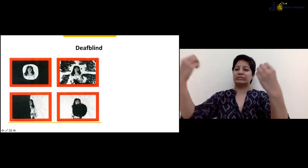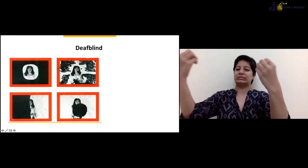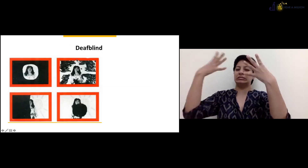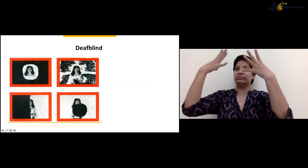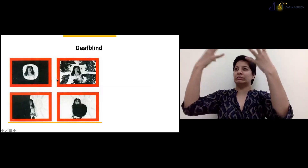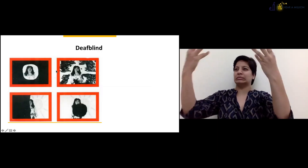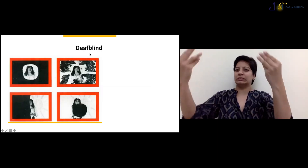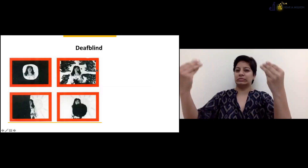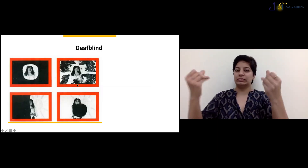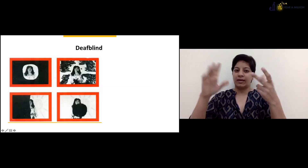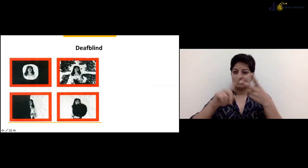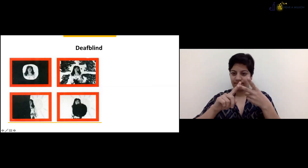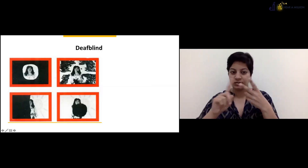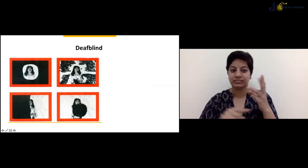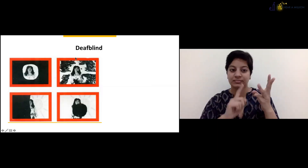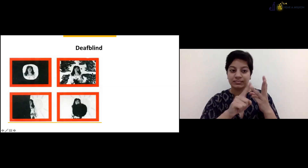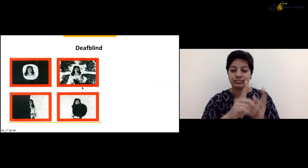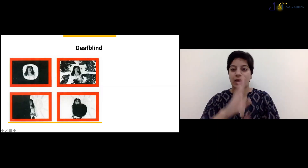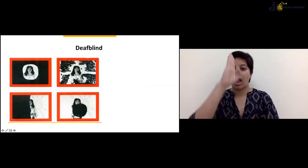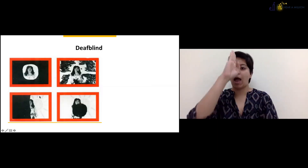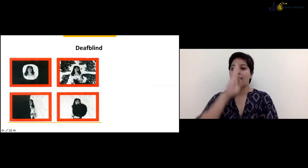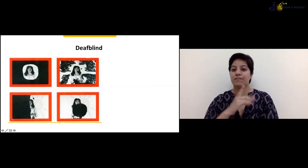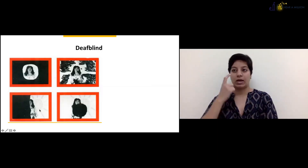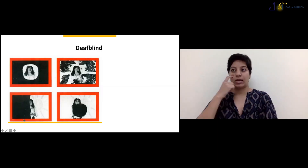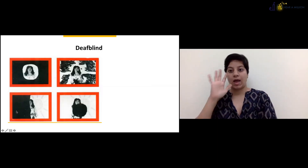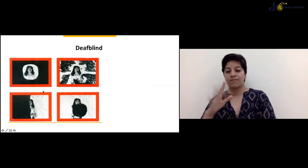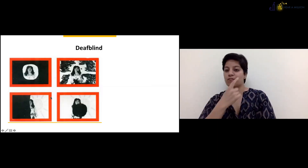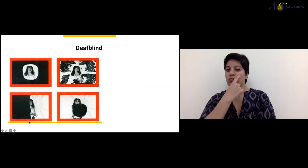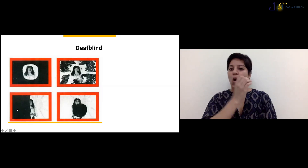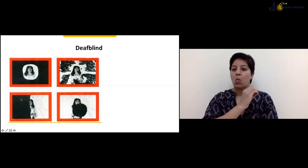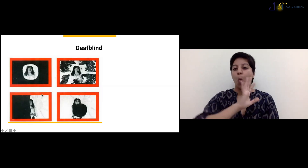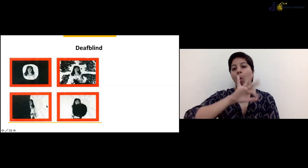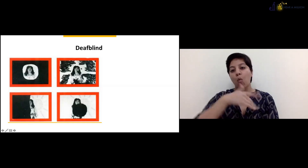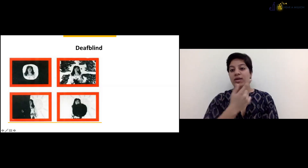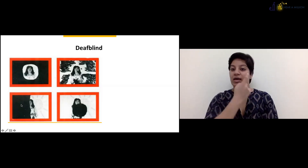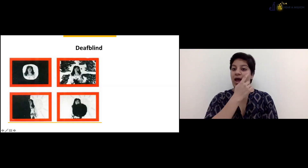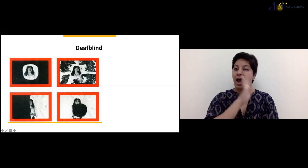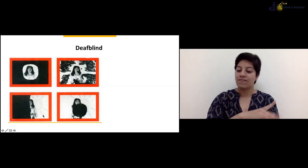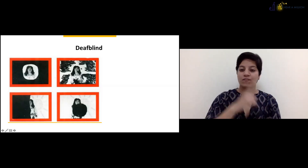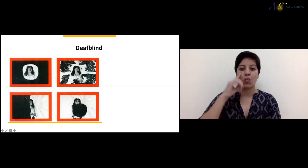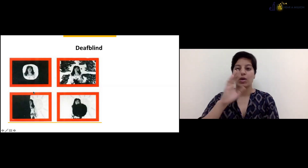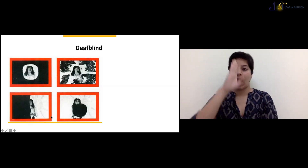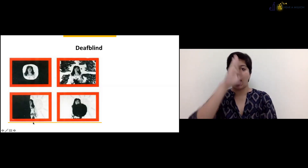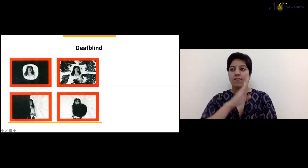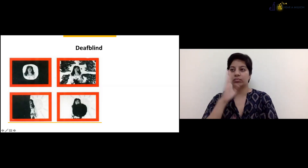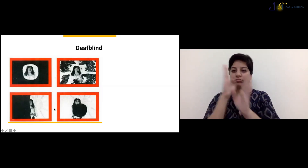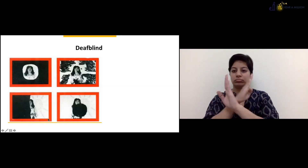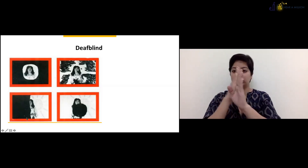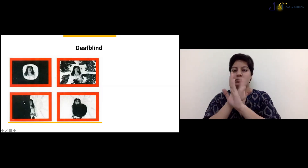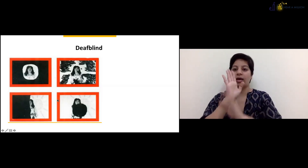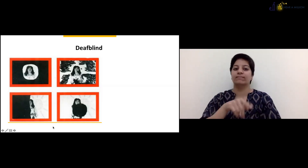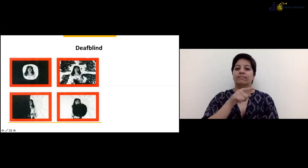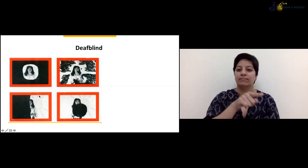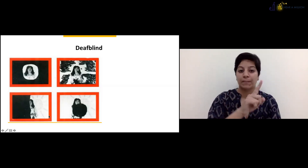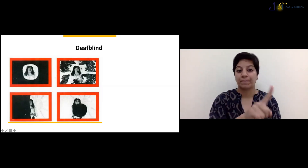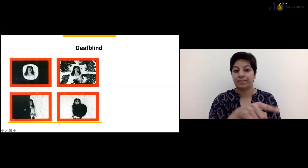there is some darkness and some like lighting is coming on my face. So how partially it means that I can see from